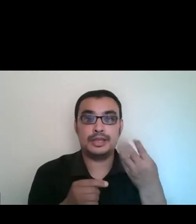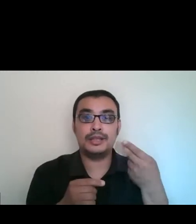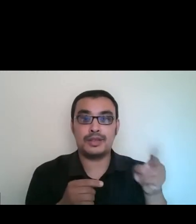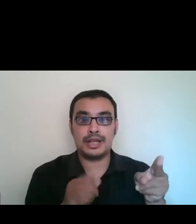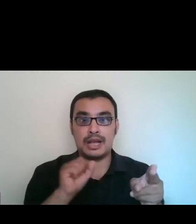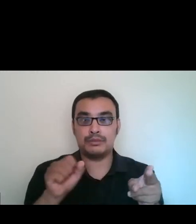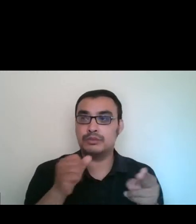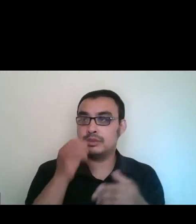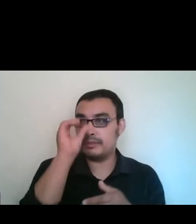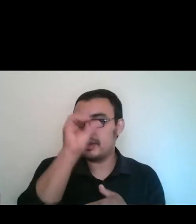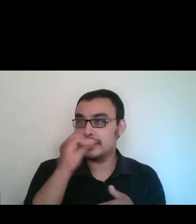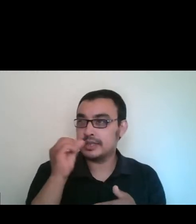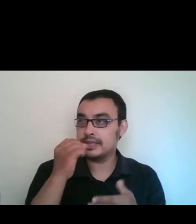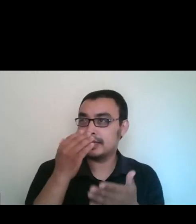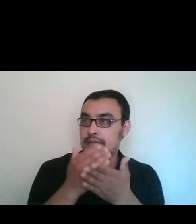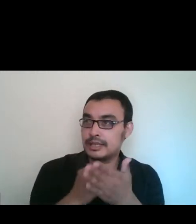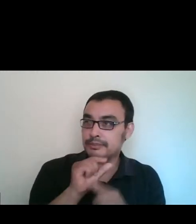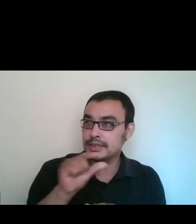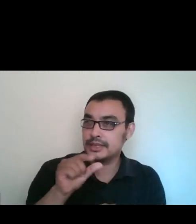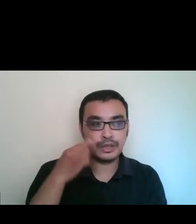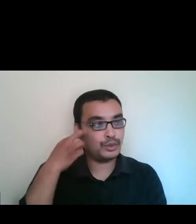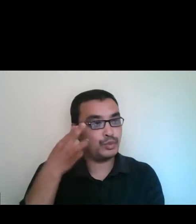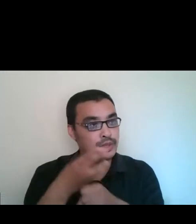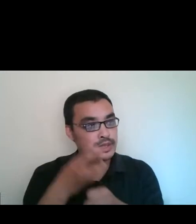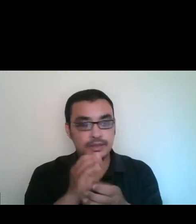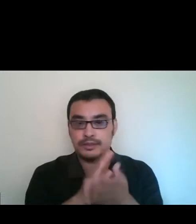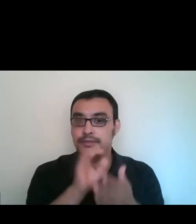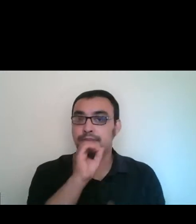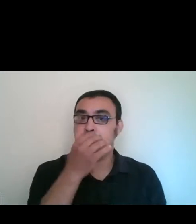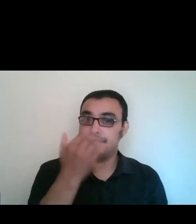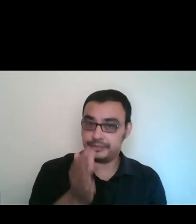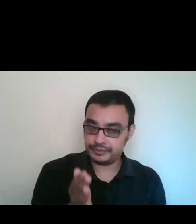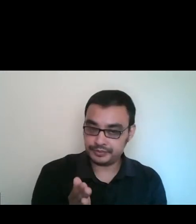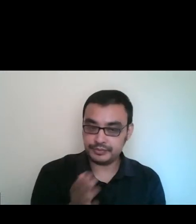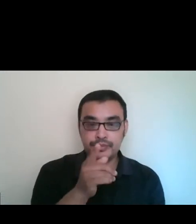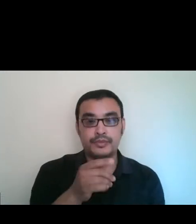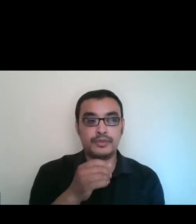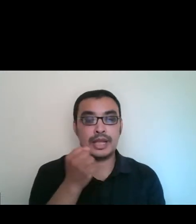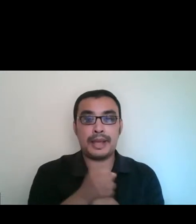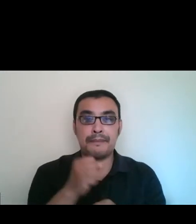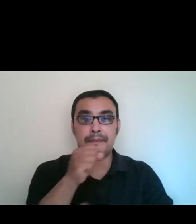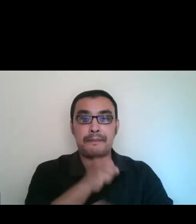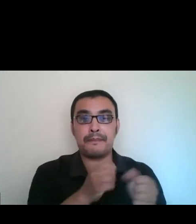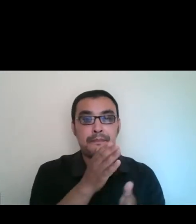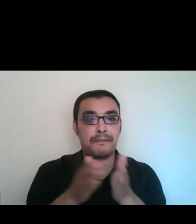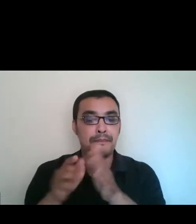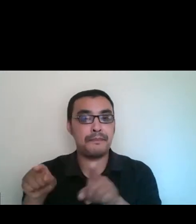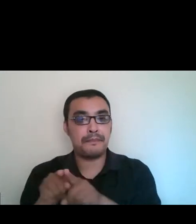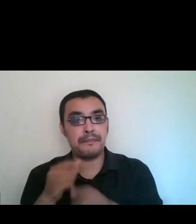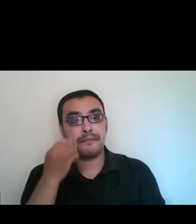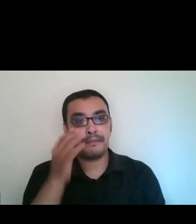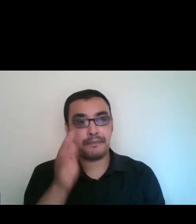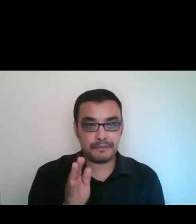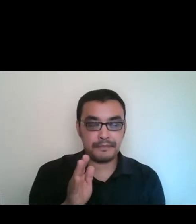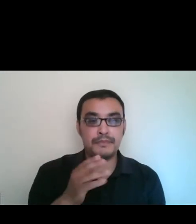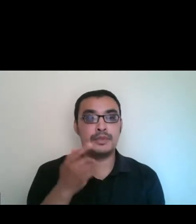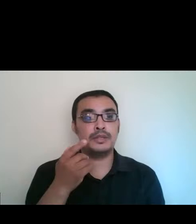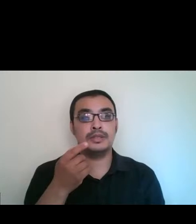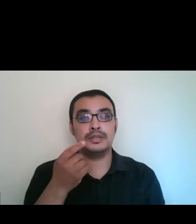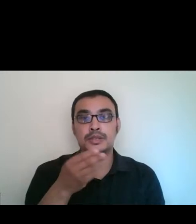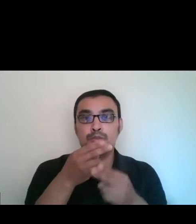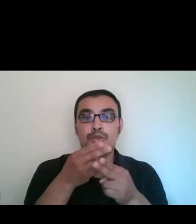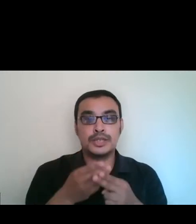intervention. And the idea is that they will implement this action plan with some small financial support from